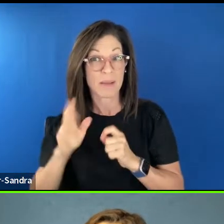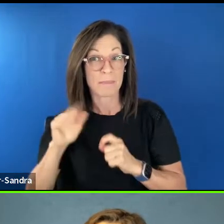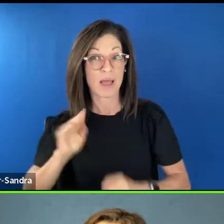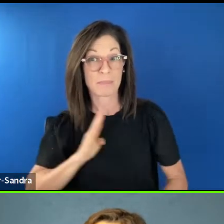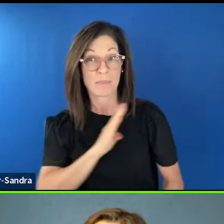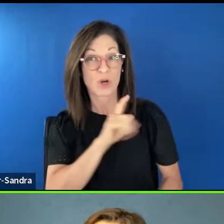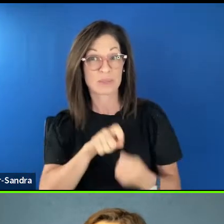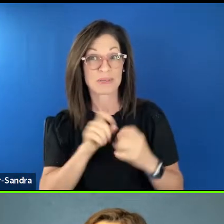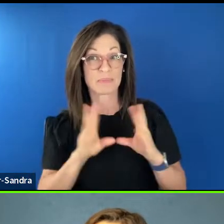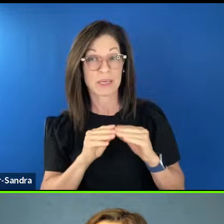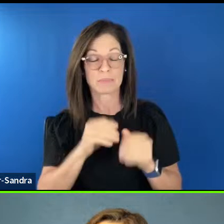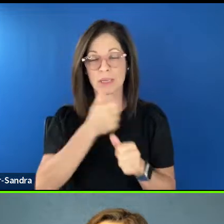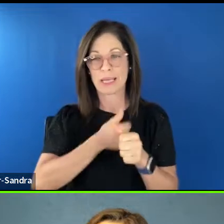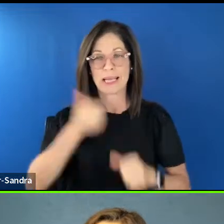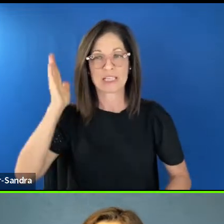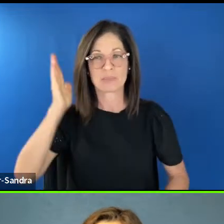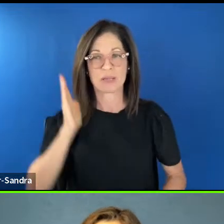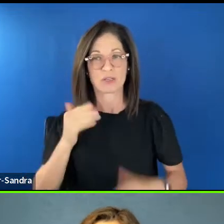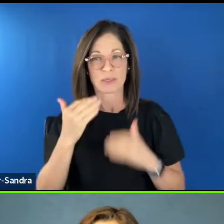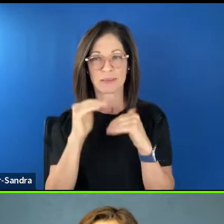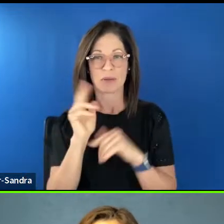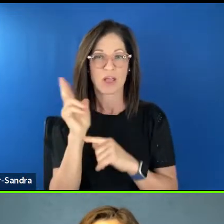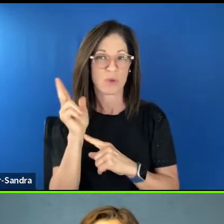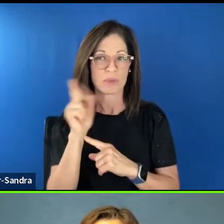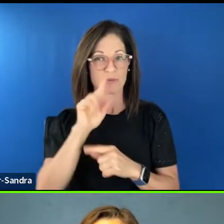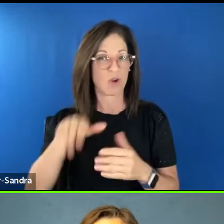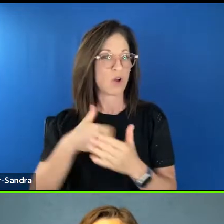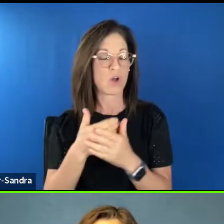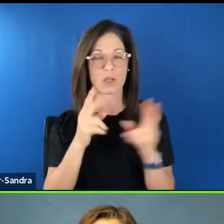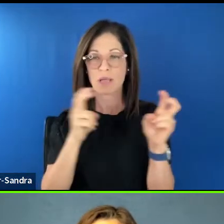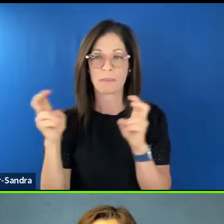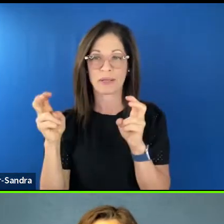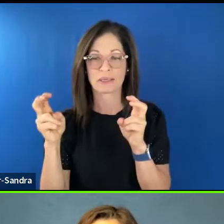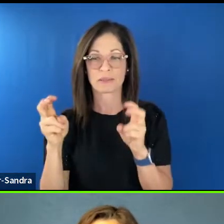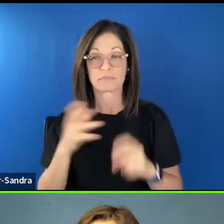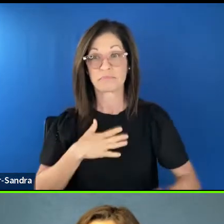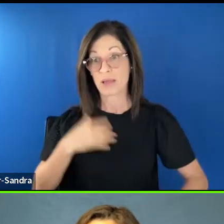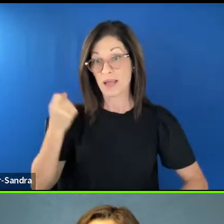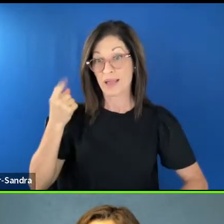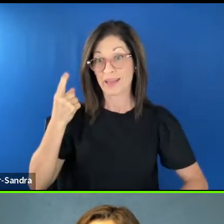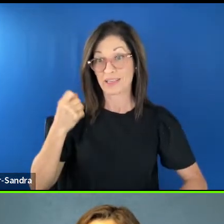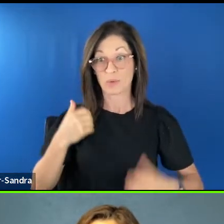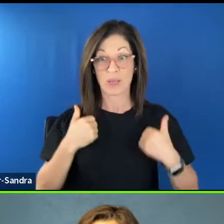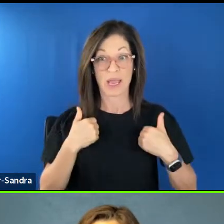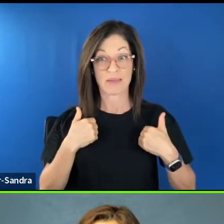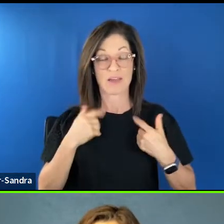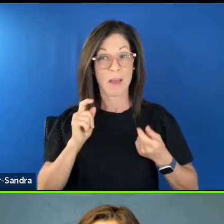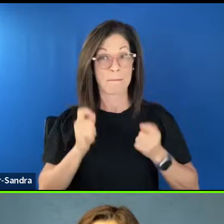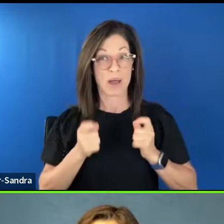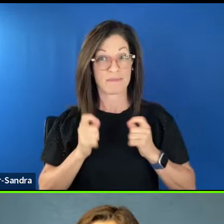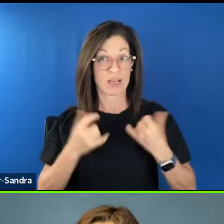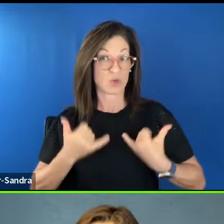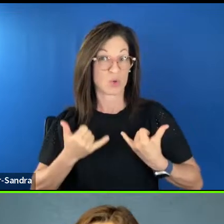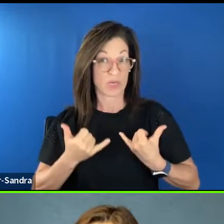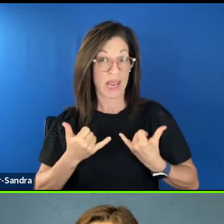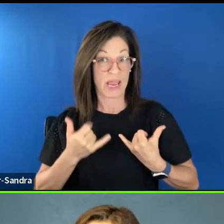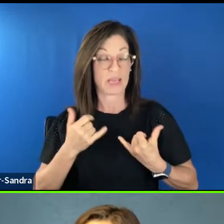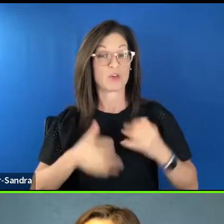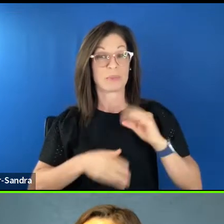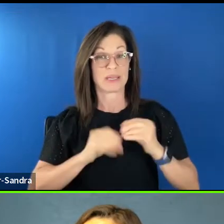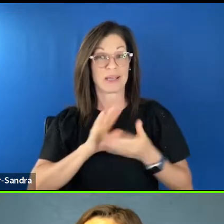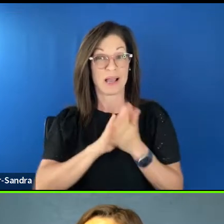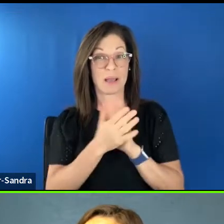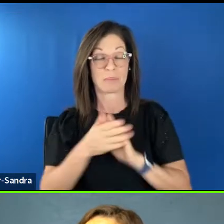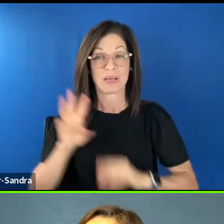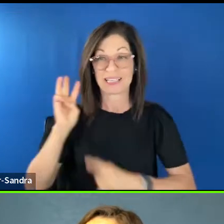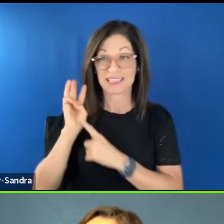meeting, each speaker is limited to 3 minutes on all topics. And it's my understanding we have modified it today to be 6 minutes